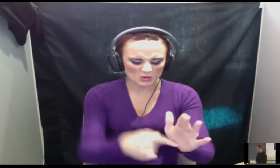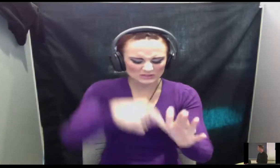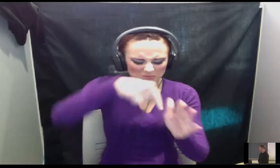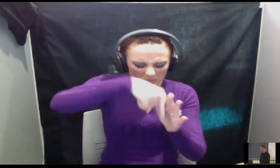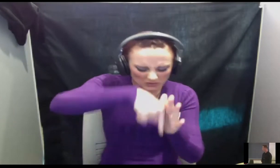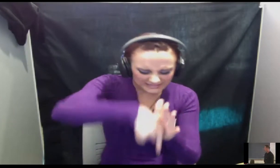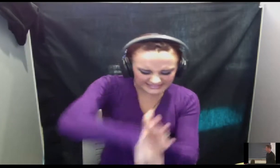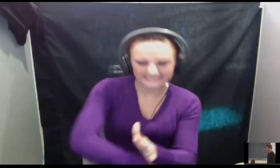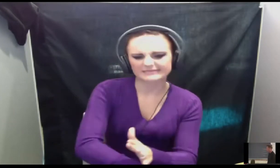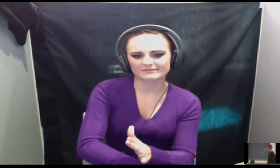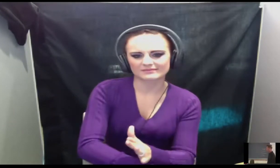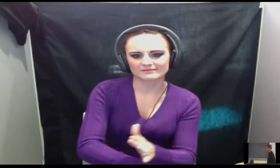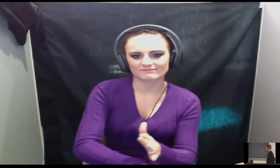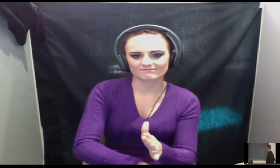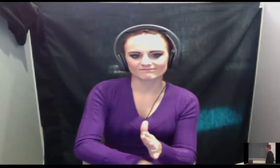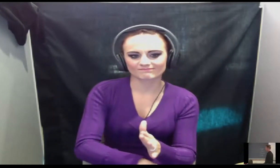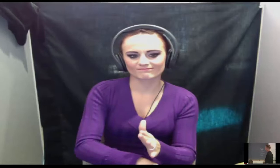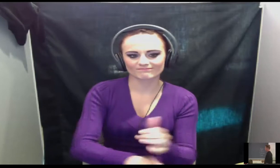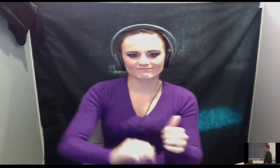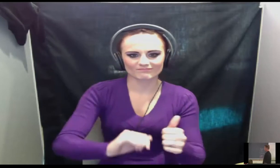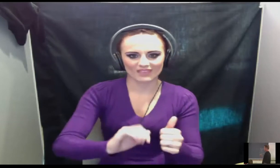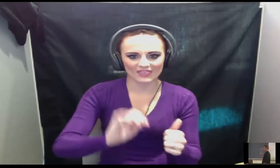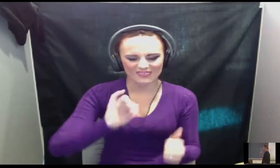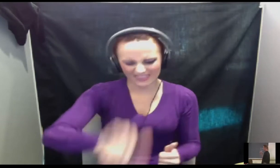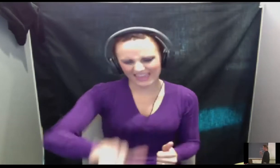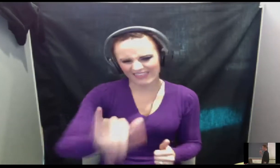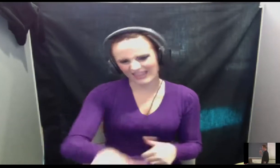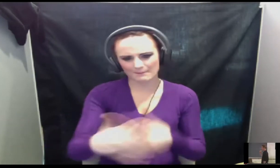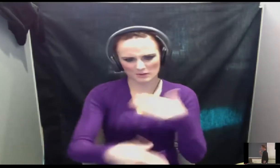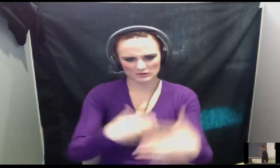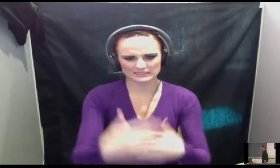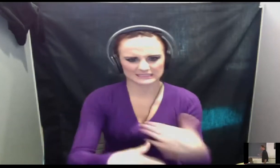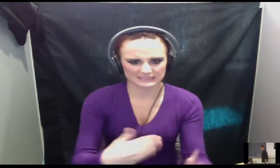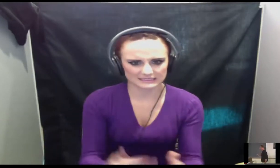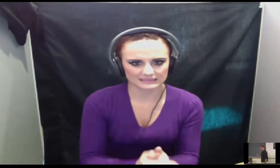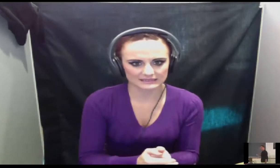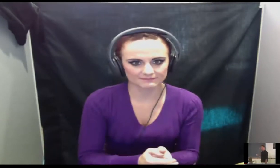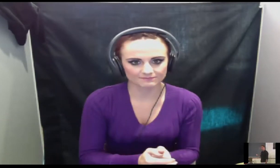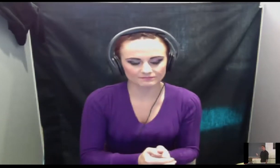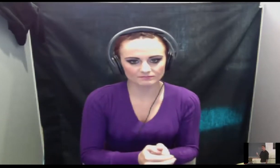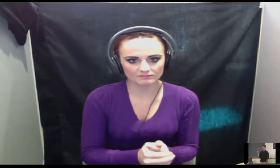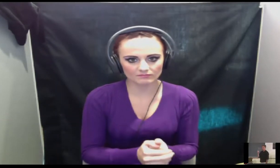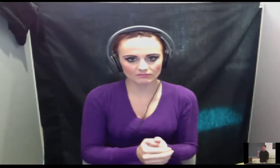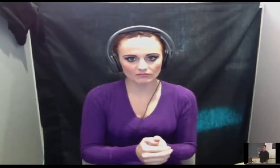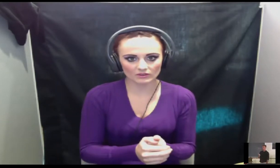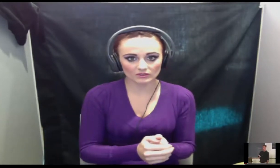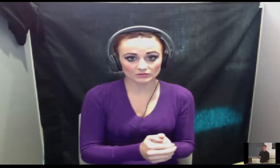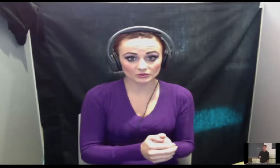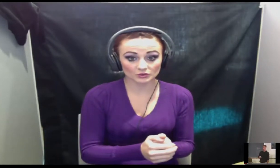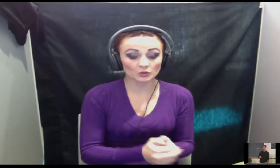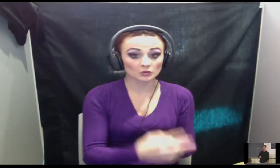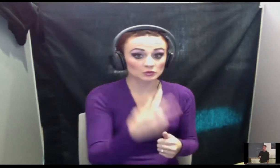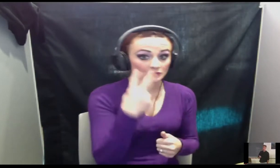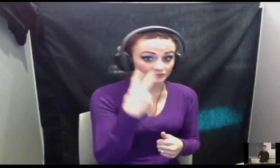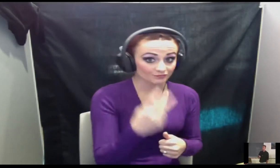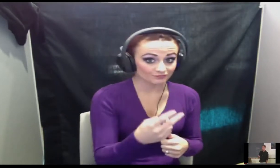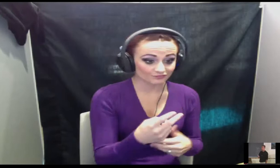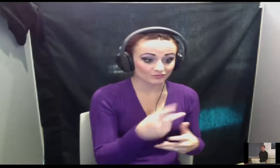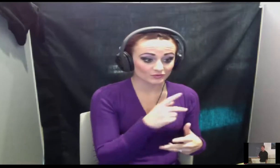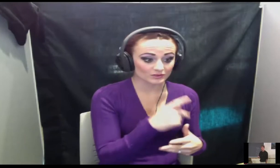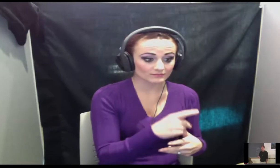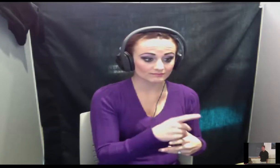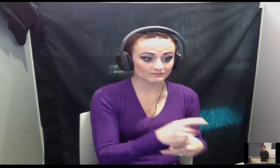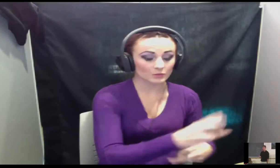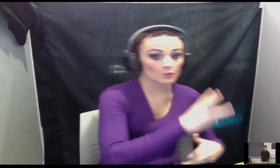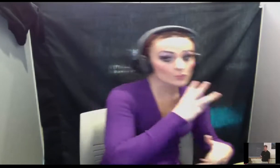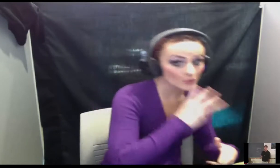process. And what you're looking at basically is taking water from its liquid phase and putting it to its